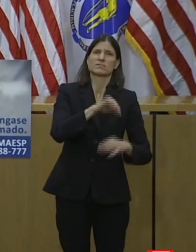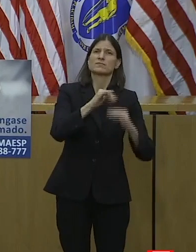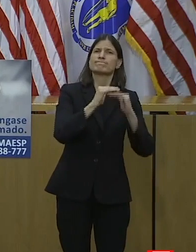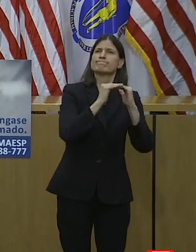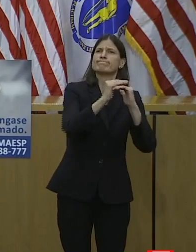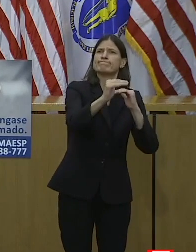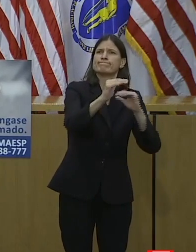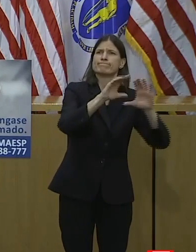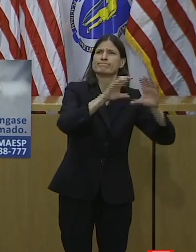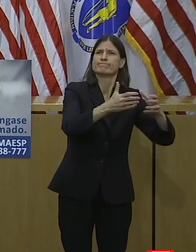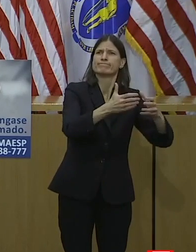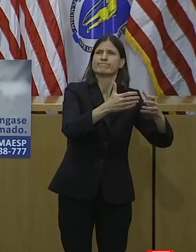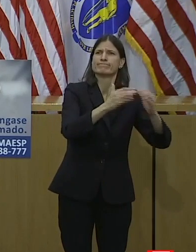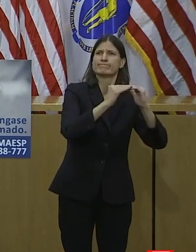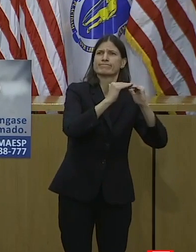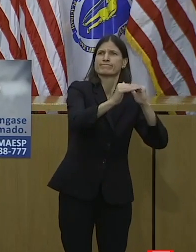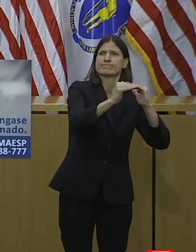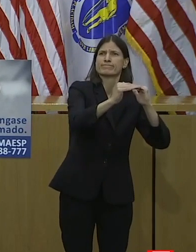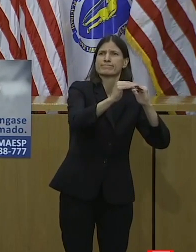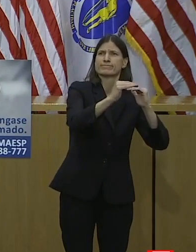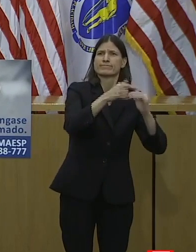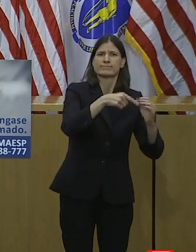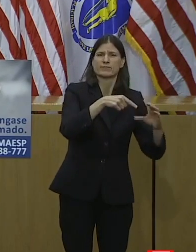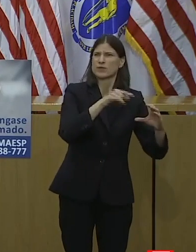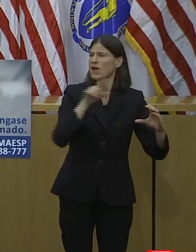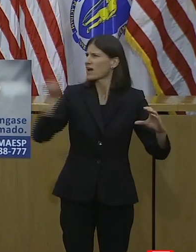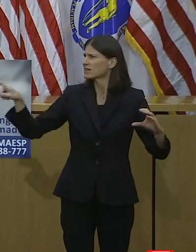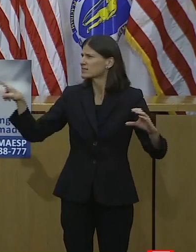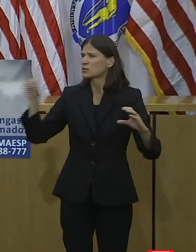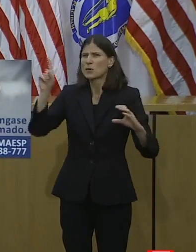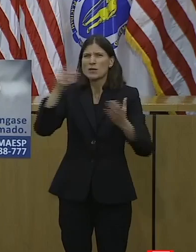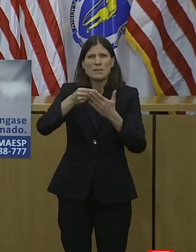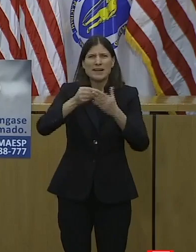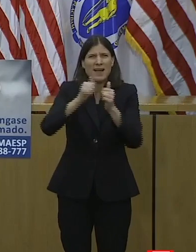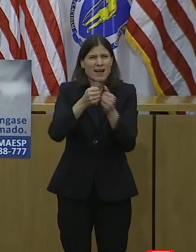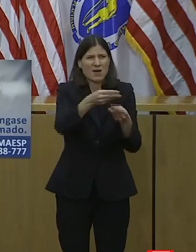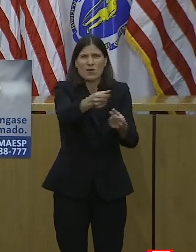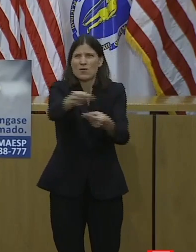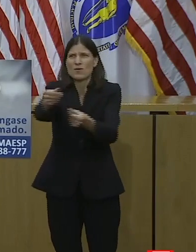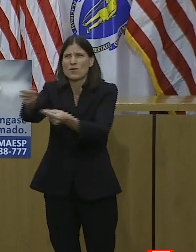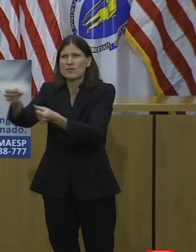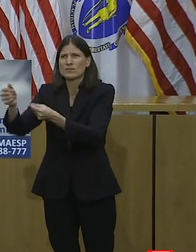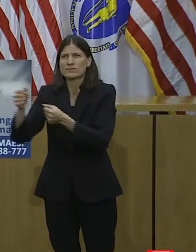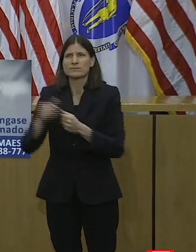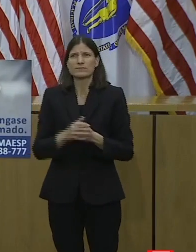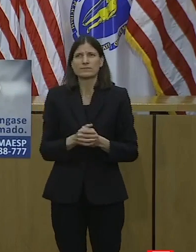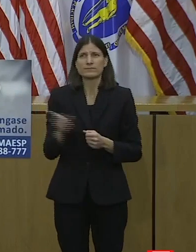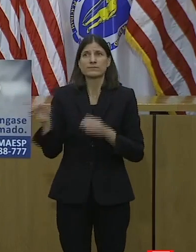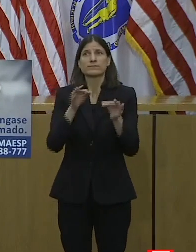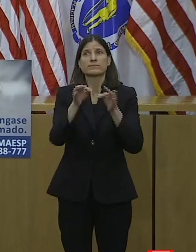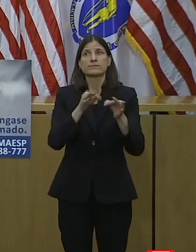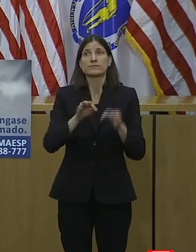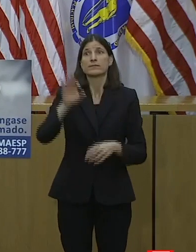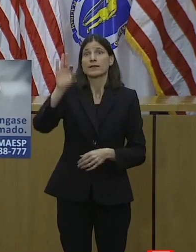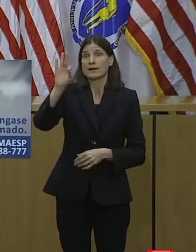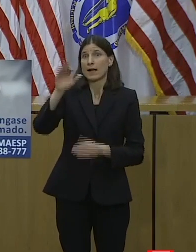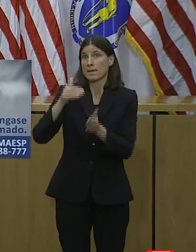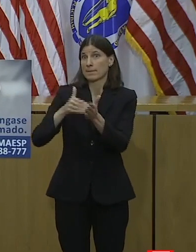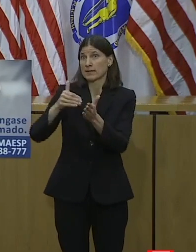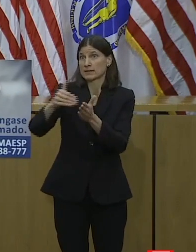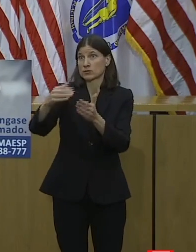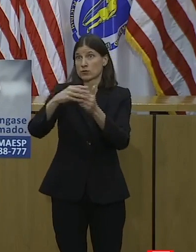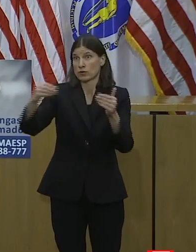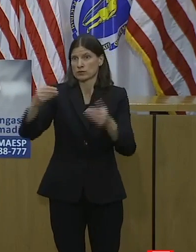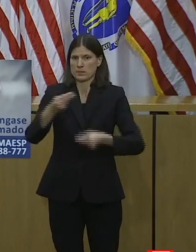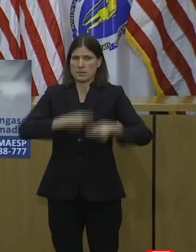have approximately $982 million on a gross basis. It's about just under $400 million on